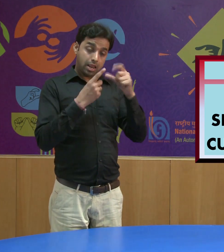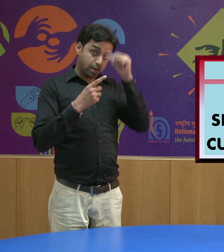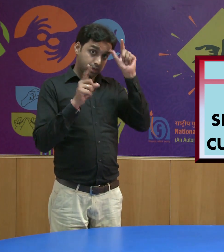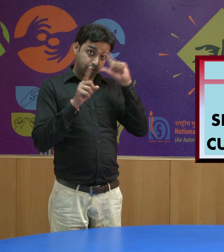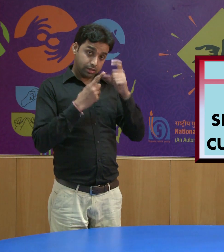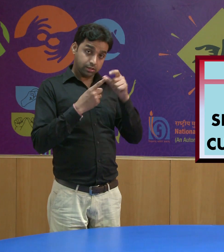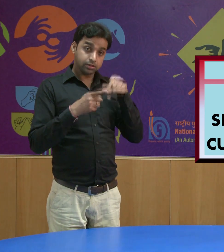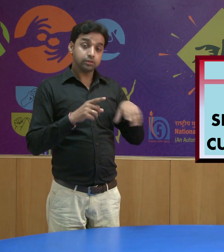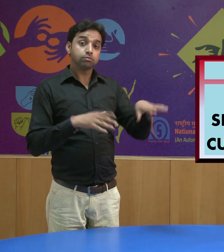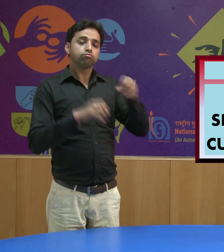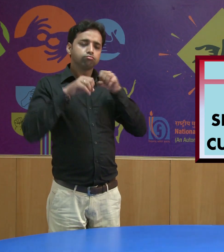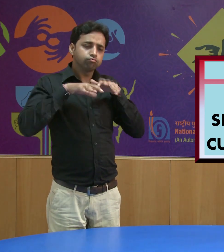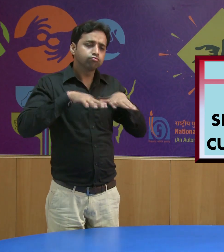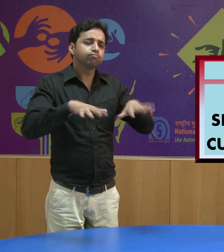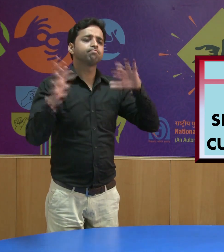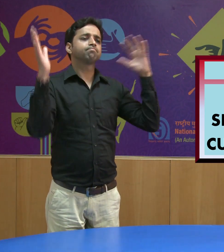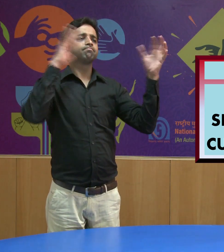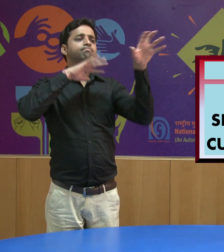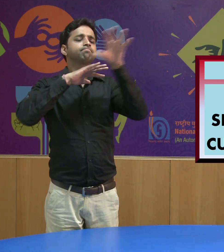countries of East and Southeast Asia.